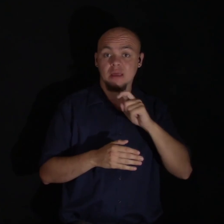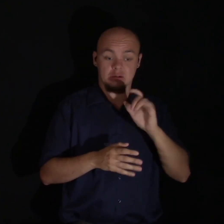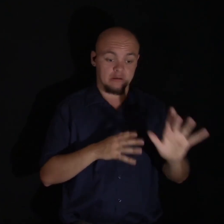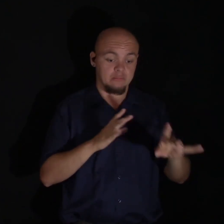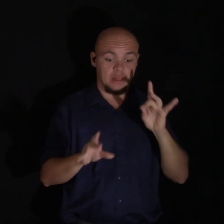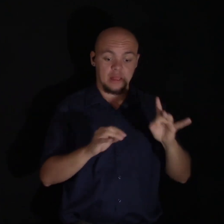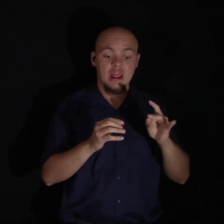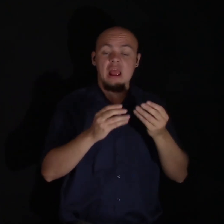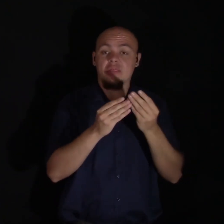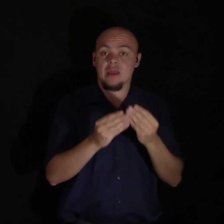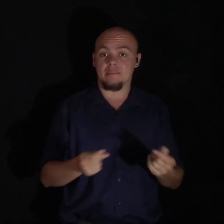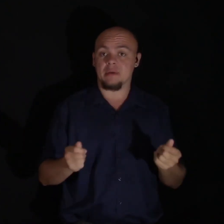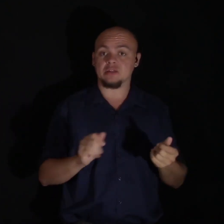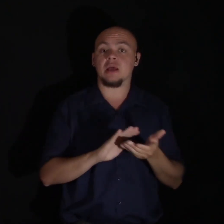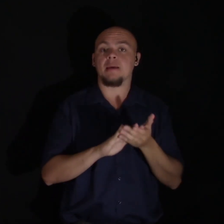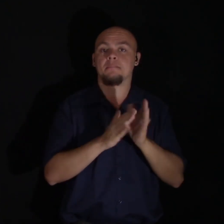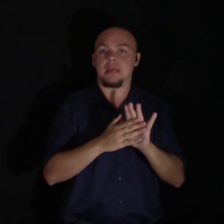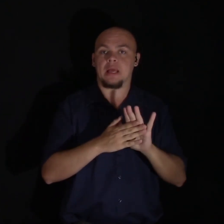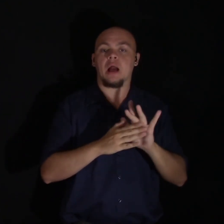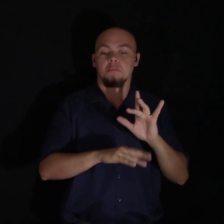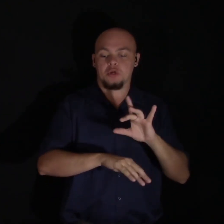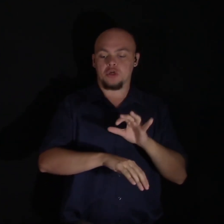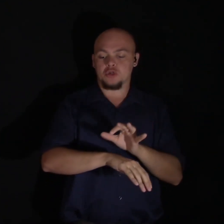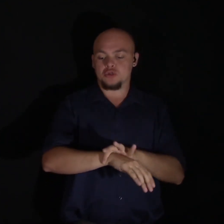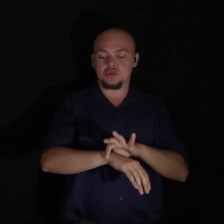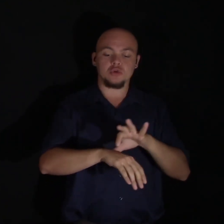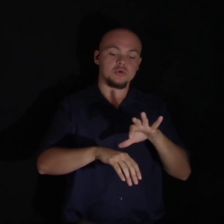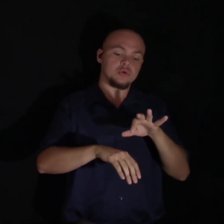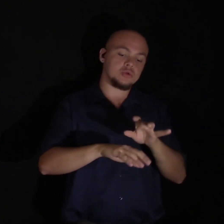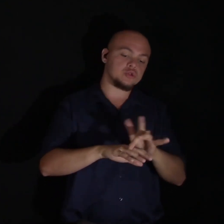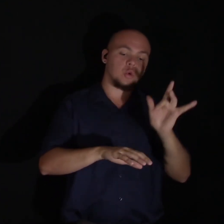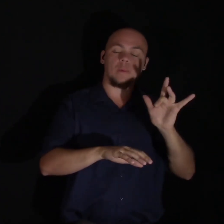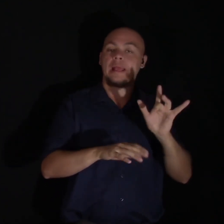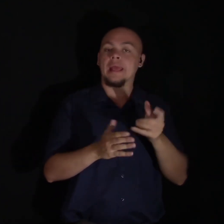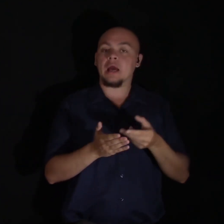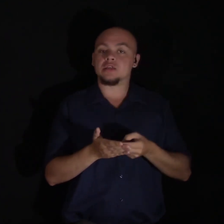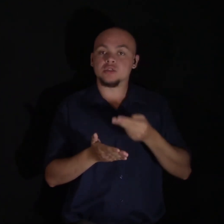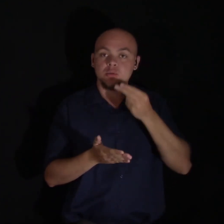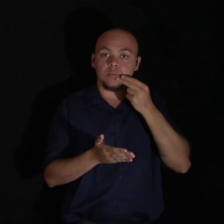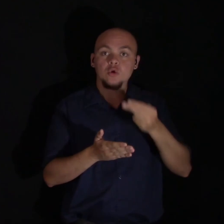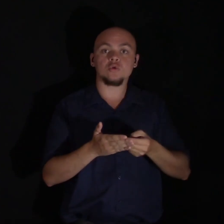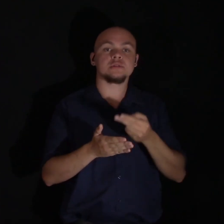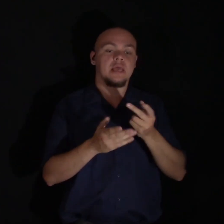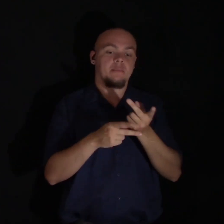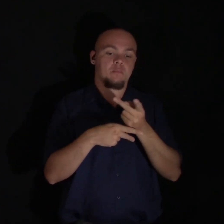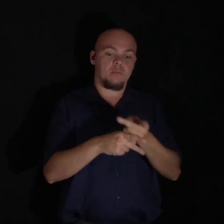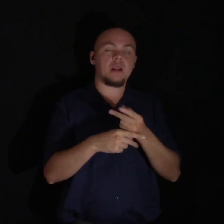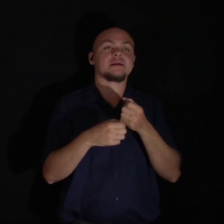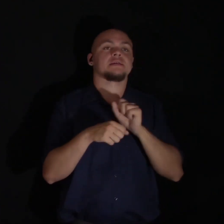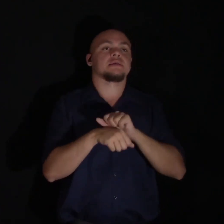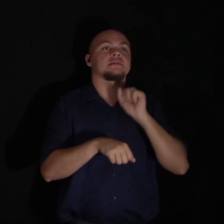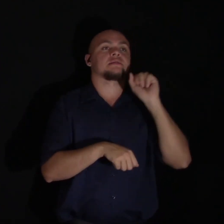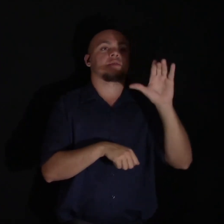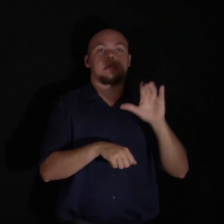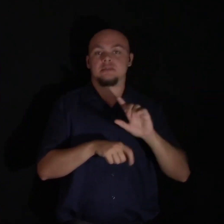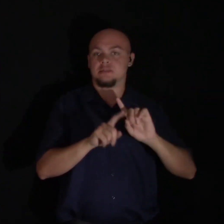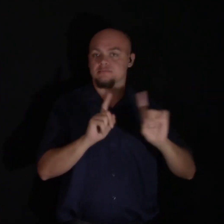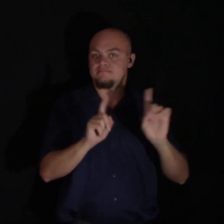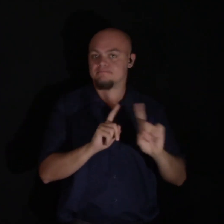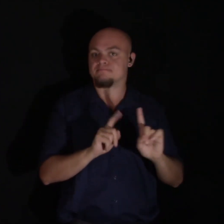and they melt it down and they turn it into jewelry and into spoons and other products that are shipped all over the world that fund more landmine